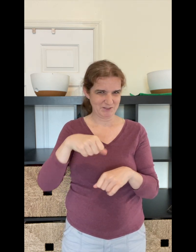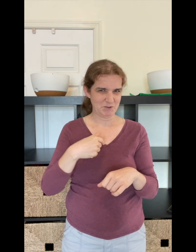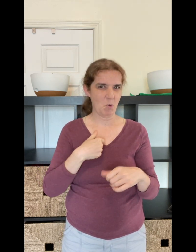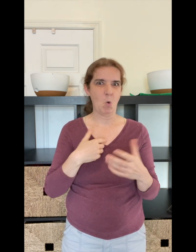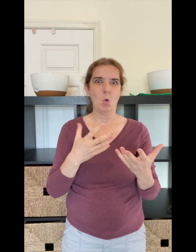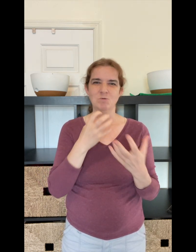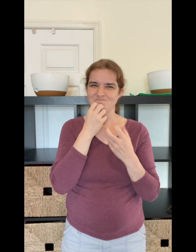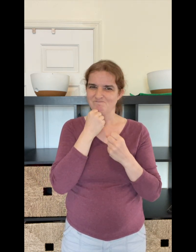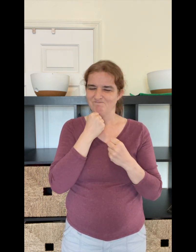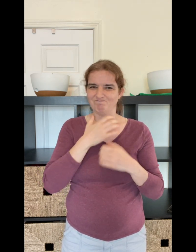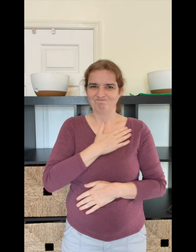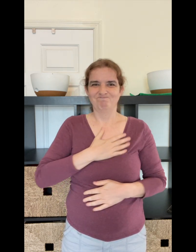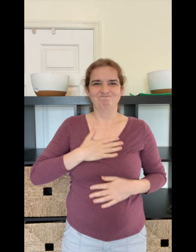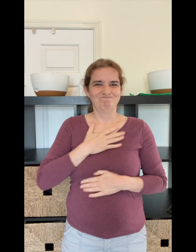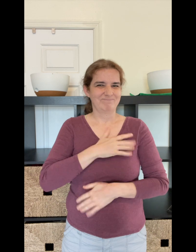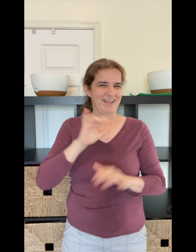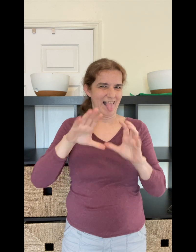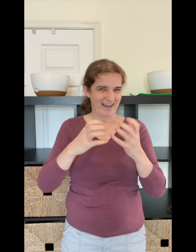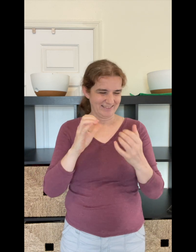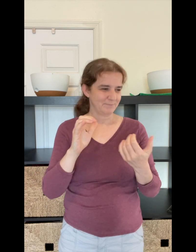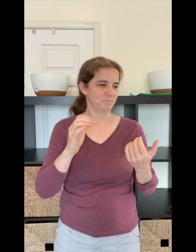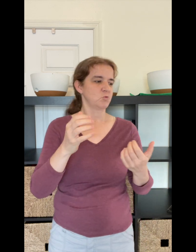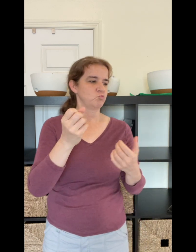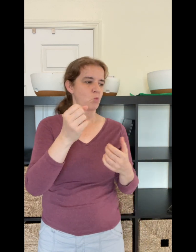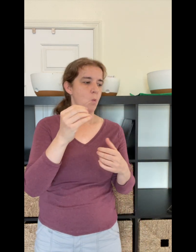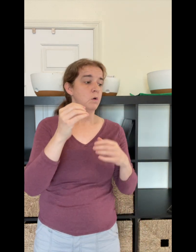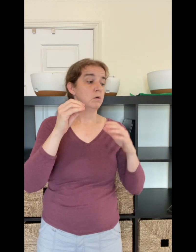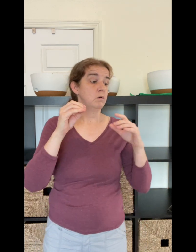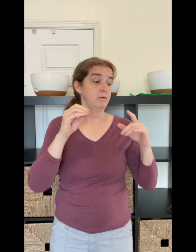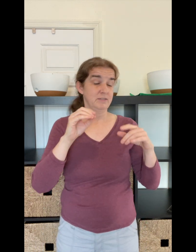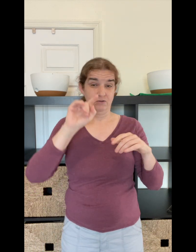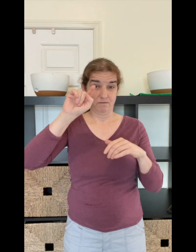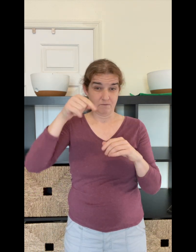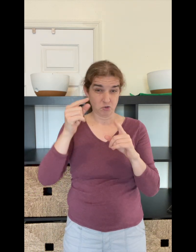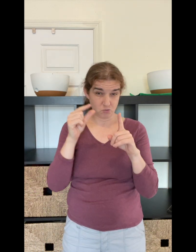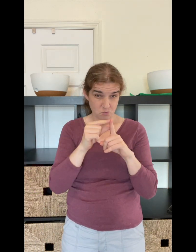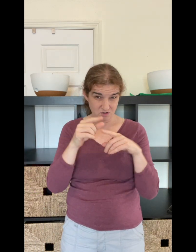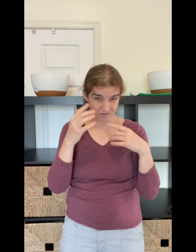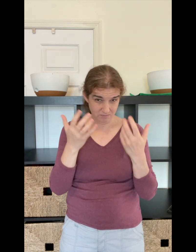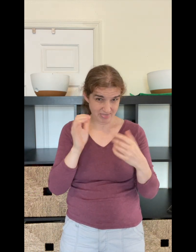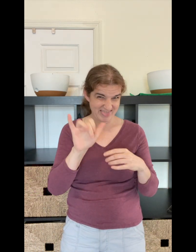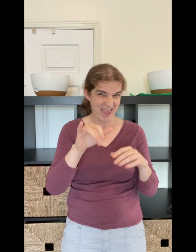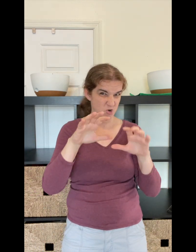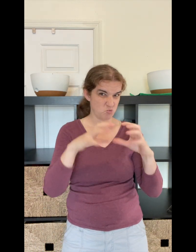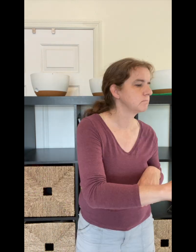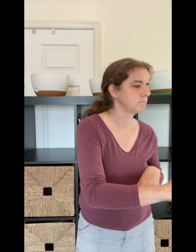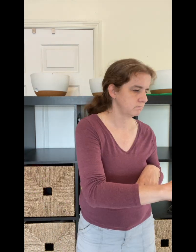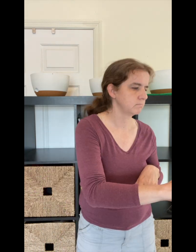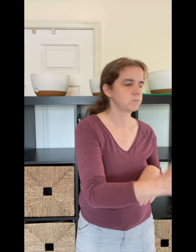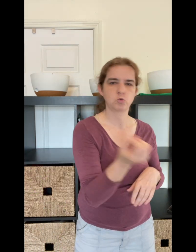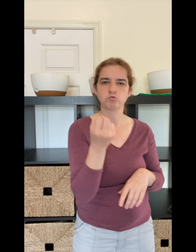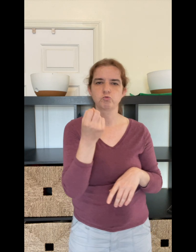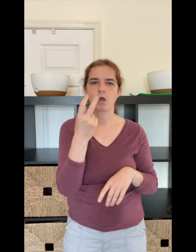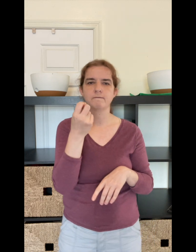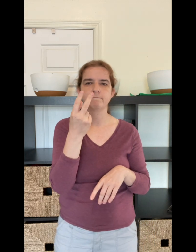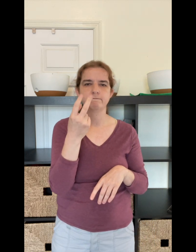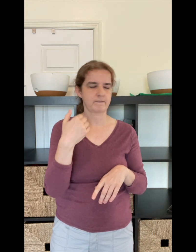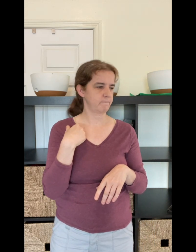just last semester. Oh man, I really enjoyed that class. So the first word on this group,